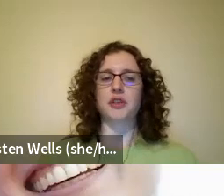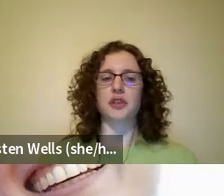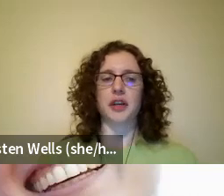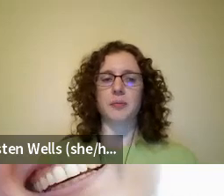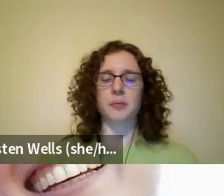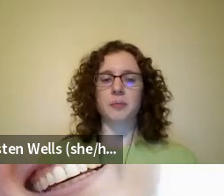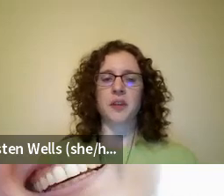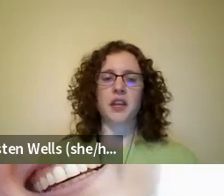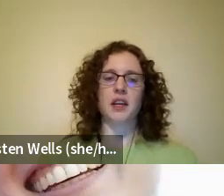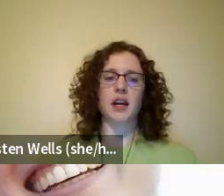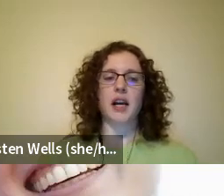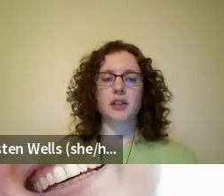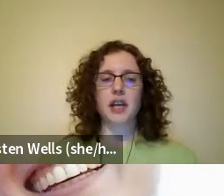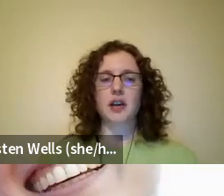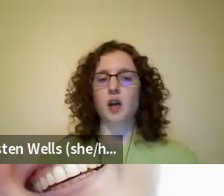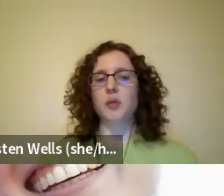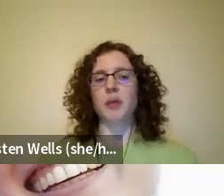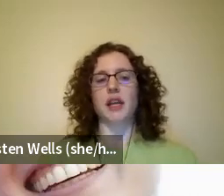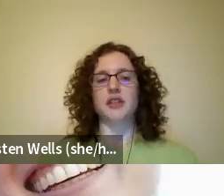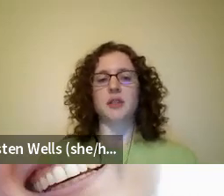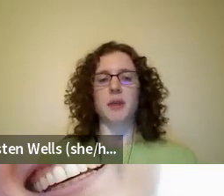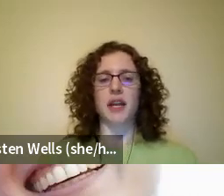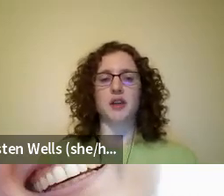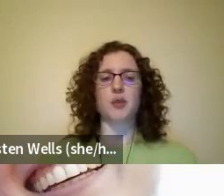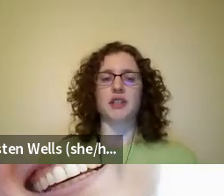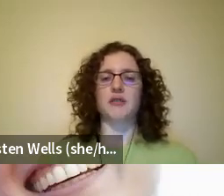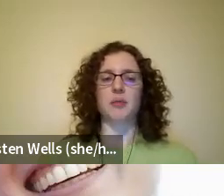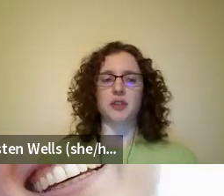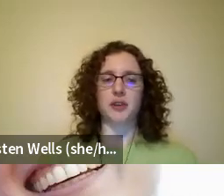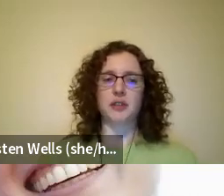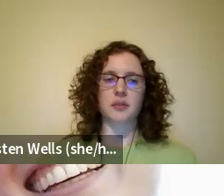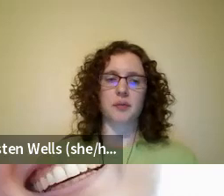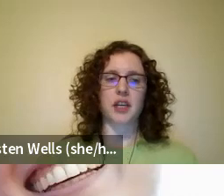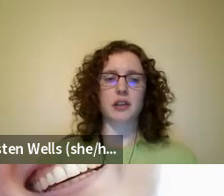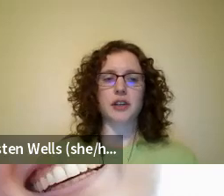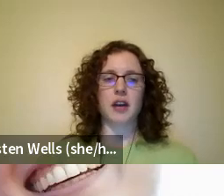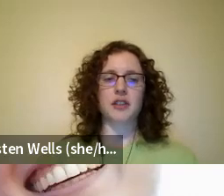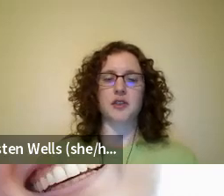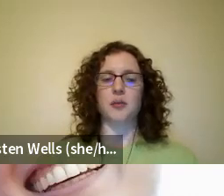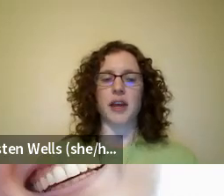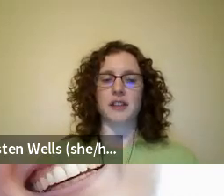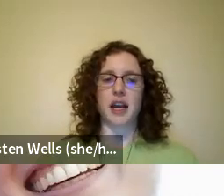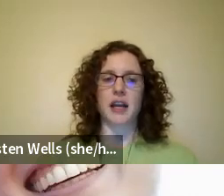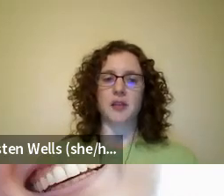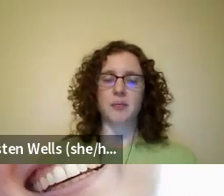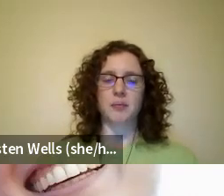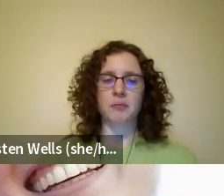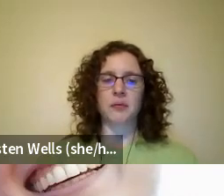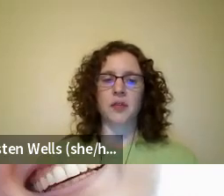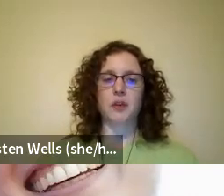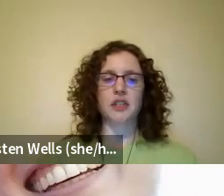social work degree. I learned how to help him manage his manic and depressive episodes. He learned how to soothe my